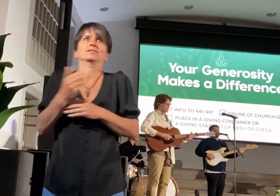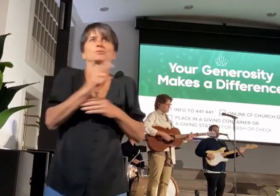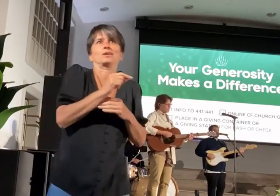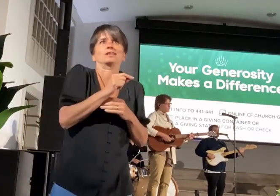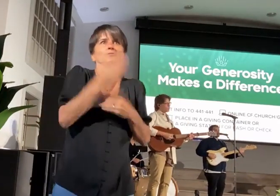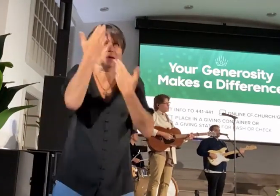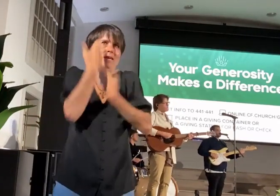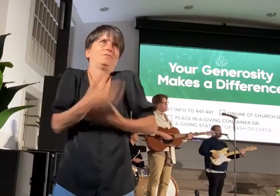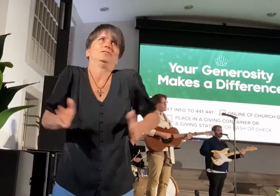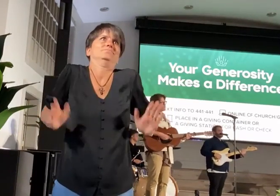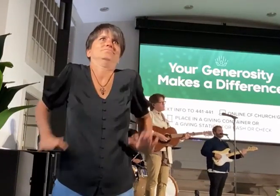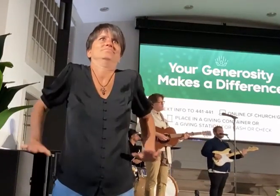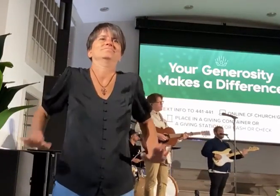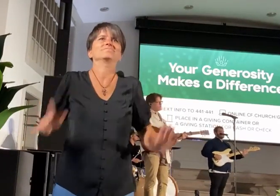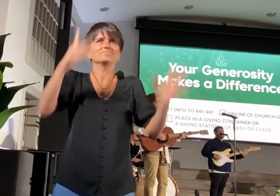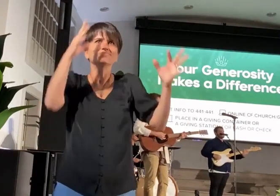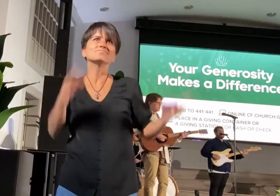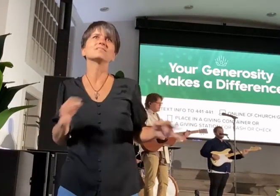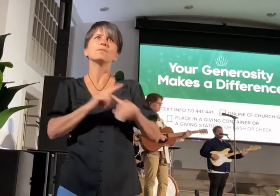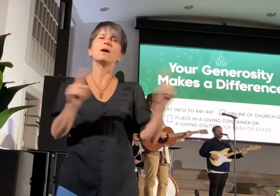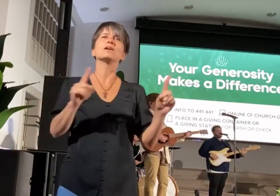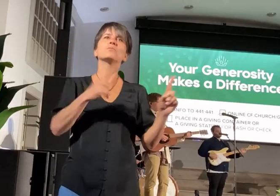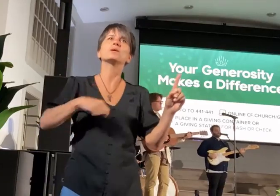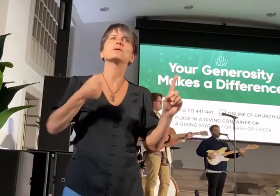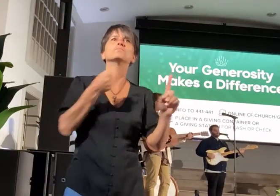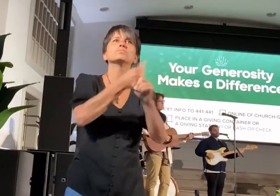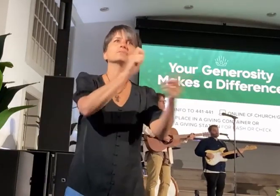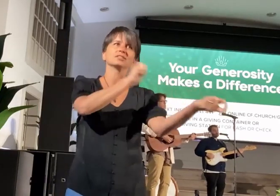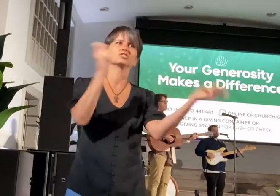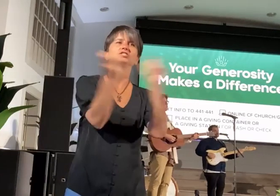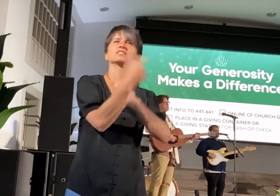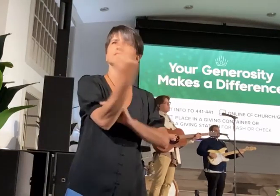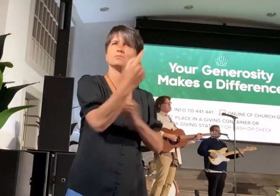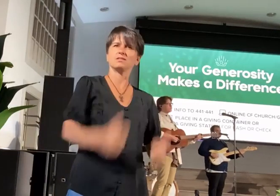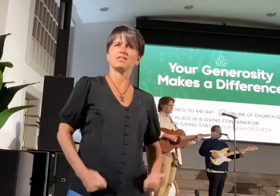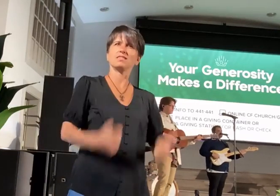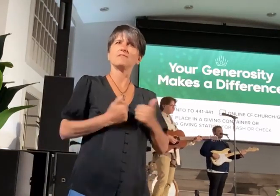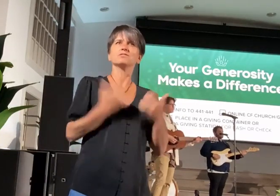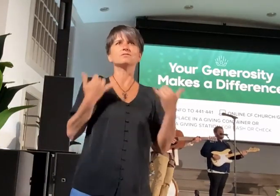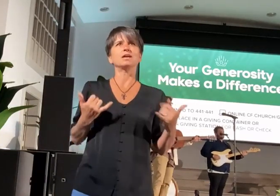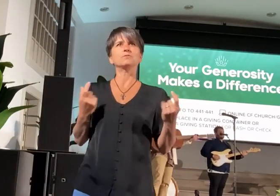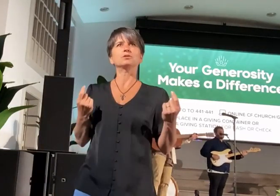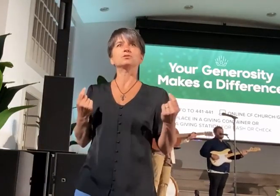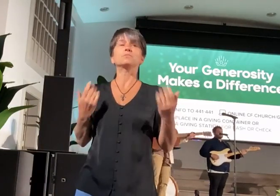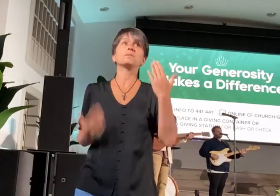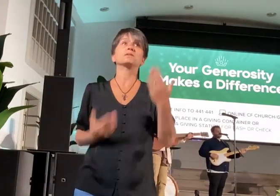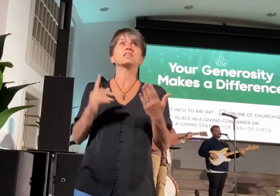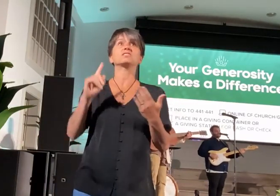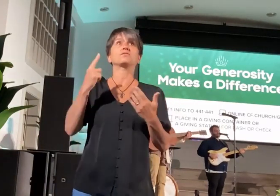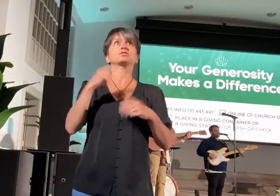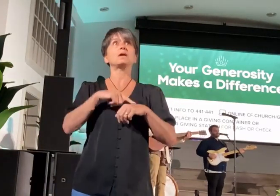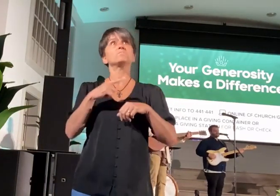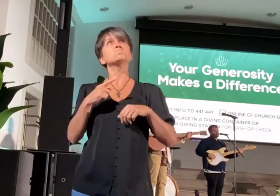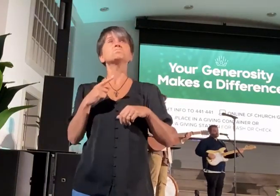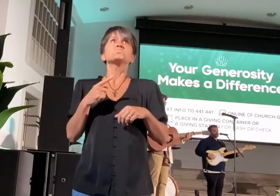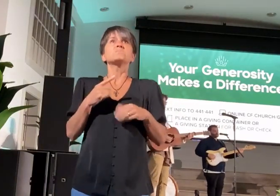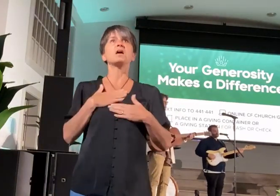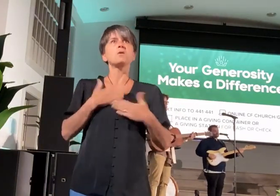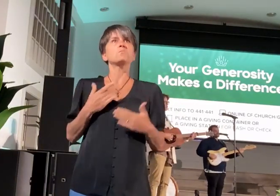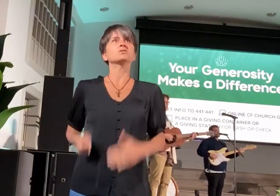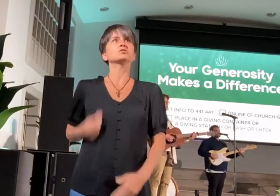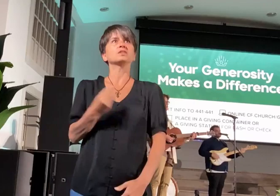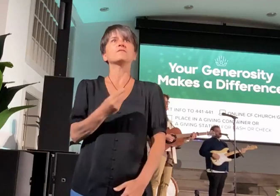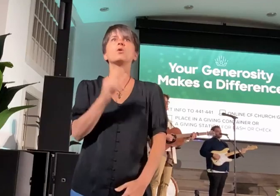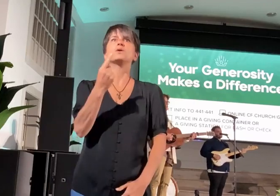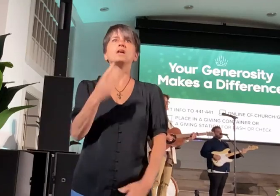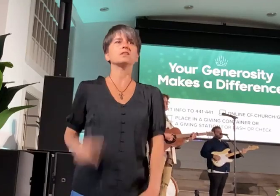give $1 all to make an impact in somebody's life. Maybe today that's your first step, is to give to the Dollar Club to see what God is